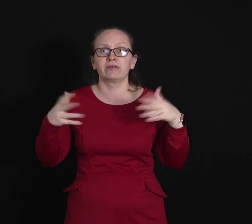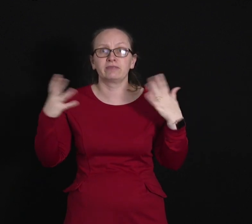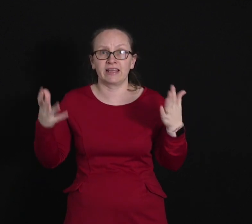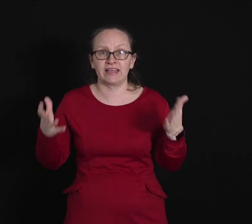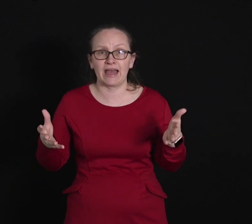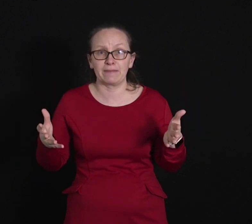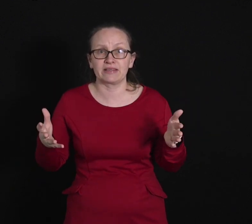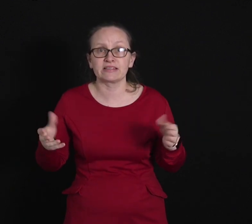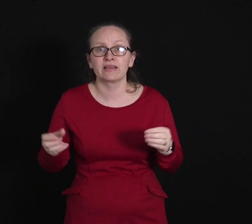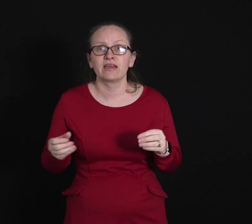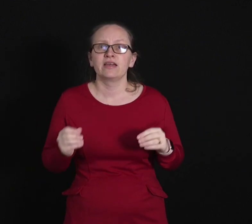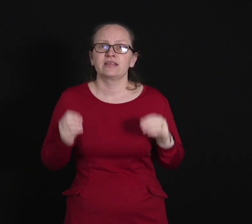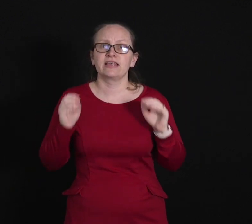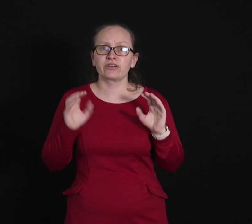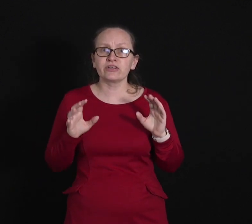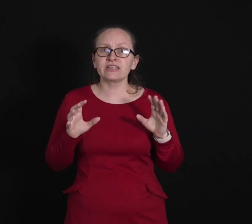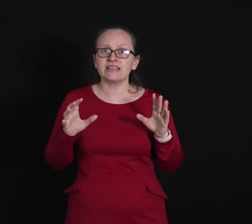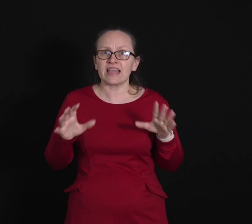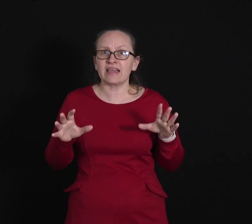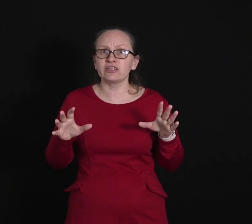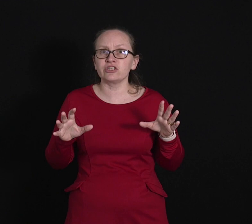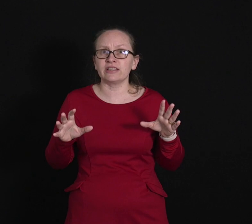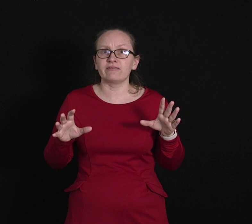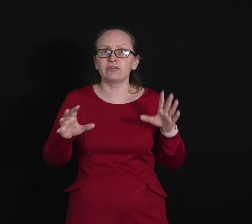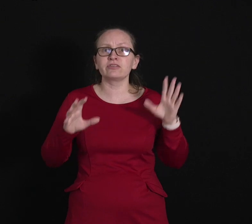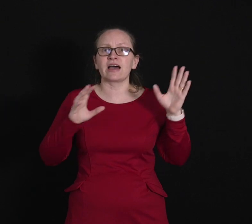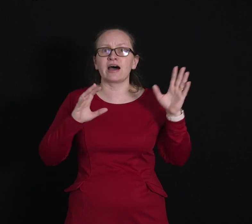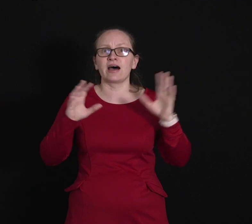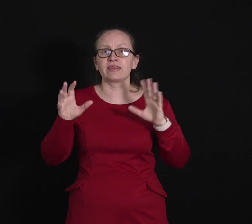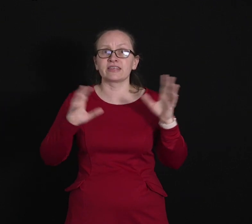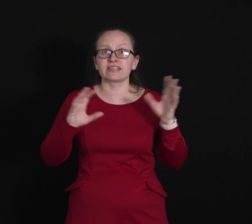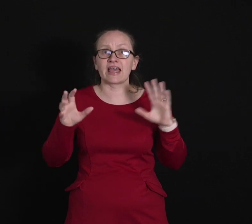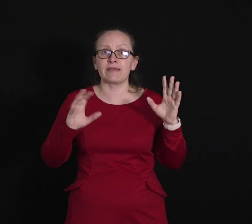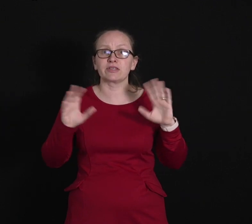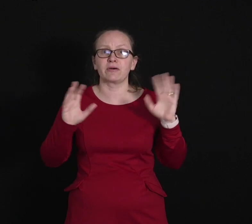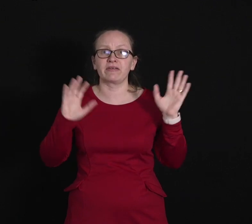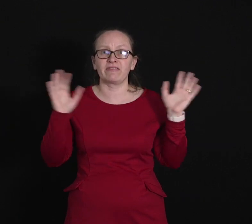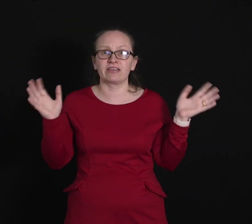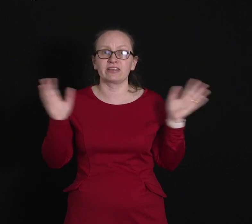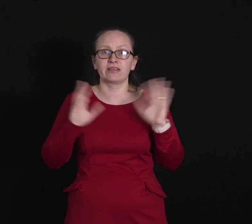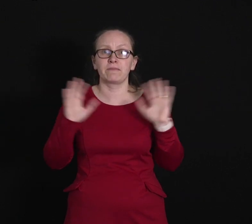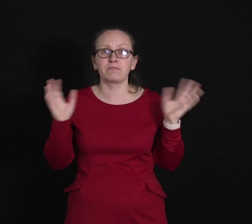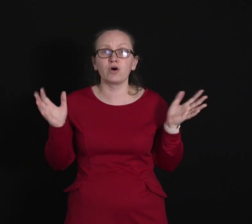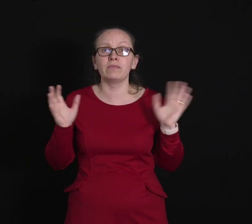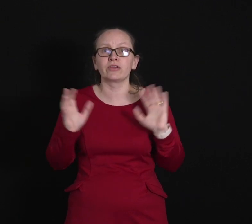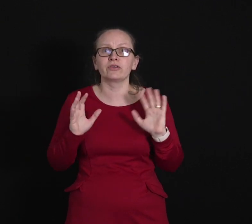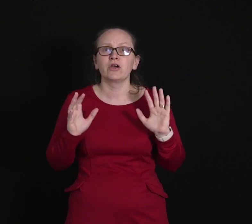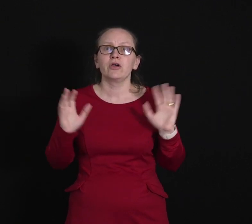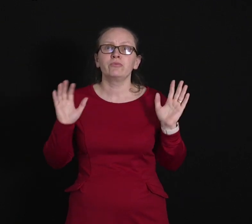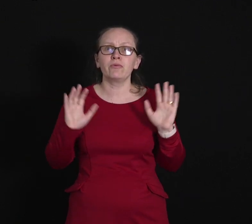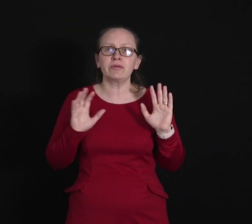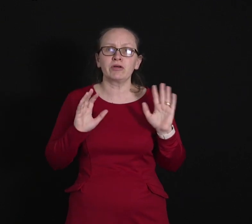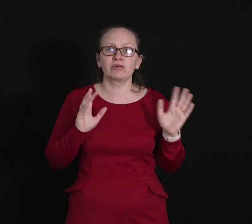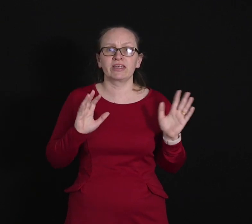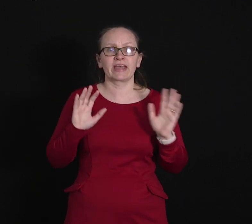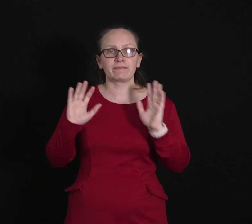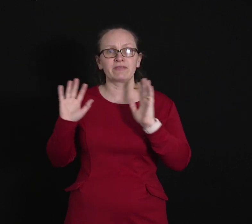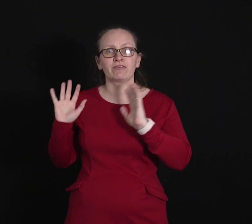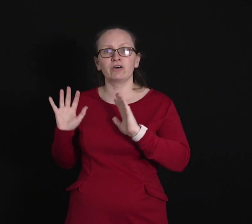really happens. Now because these energy levels are the same as what we found in the Bohr model what we were looking at before